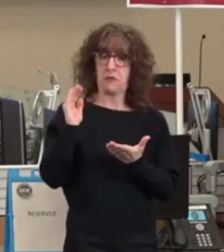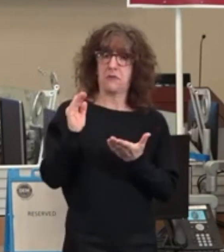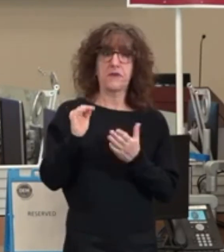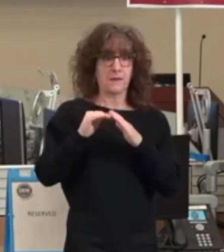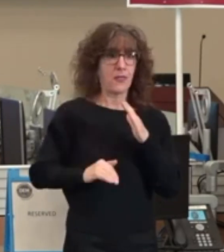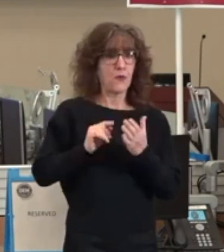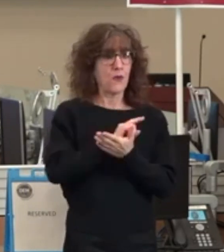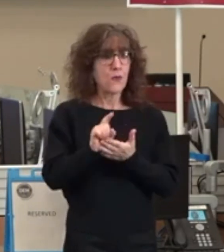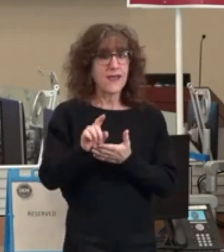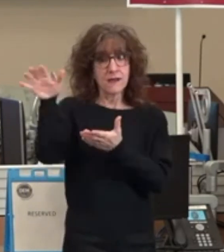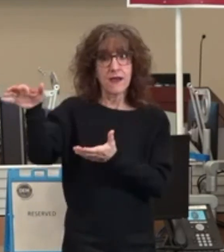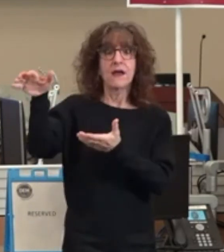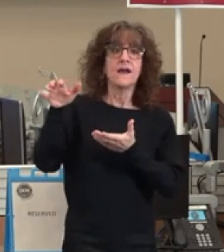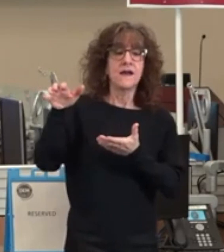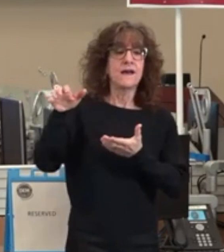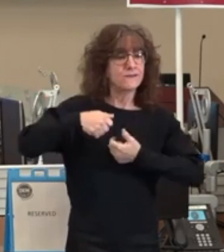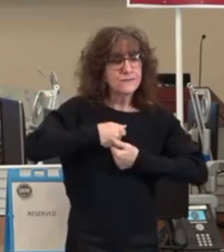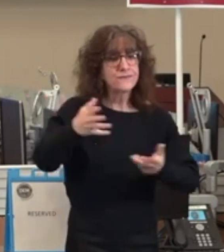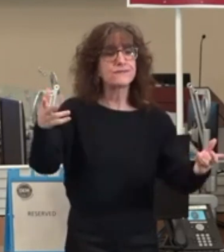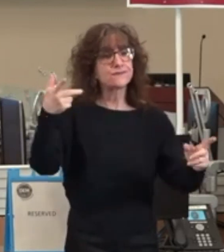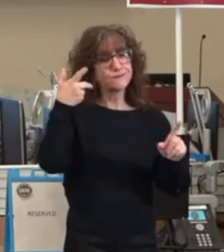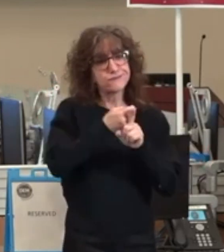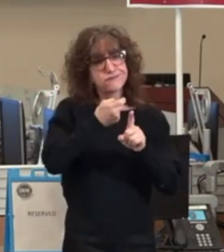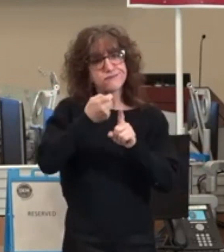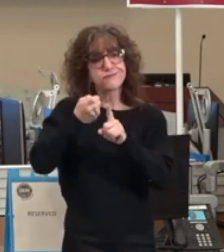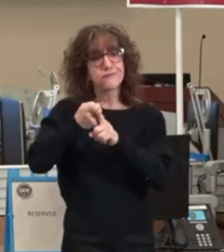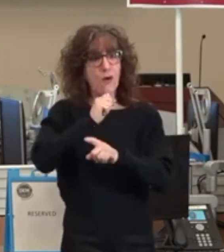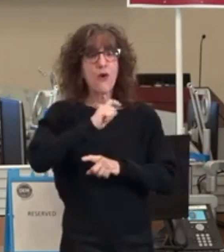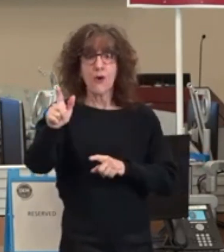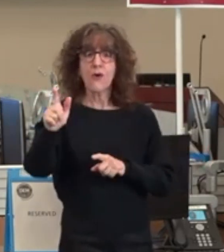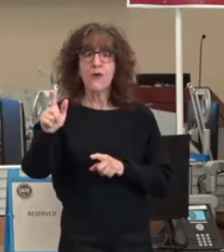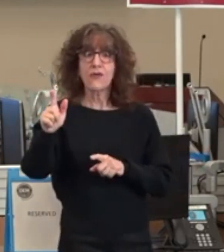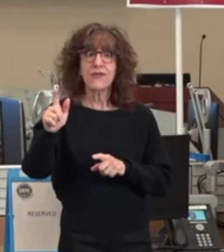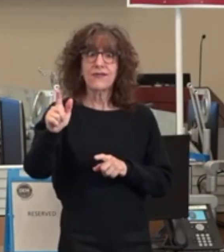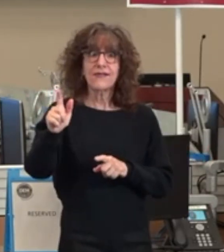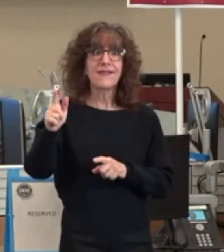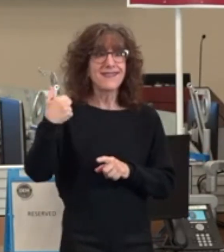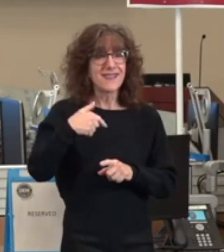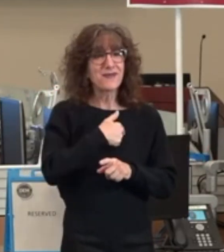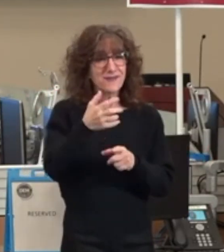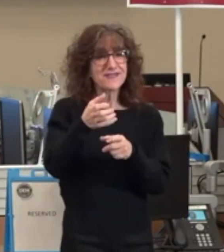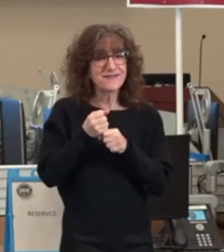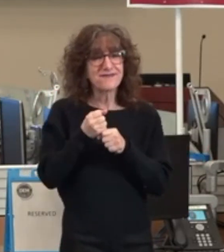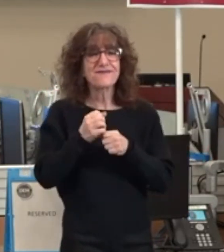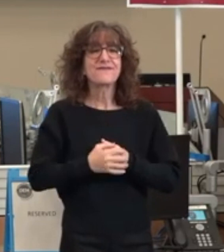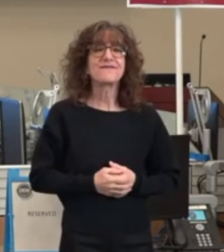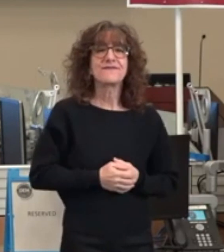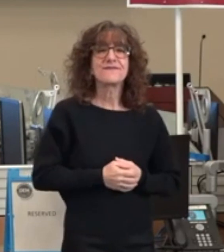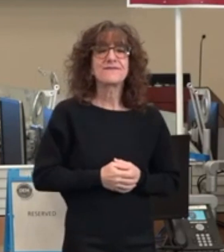than a week of receiving them, we have administered all of the vaccine that has been allocated to our